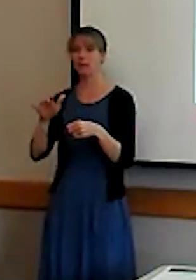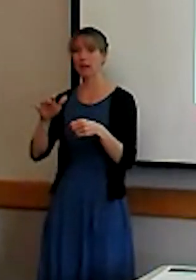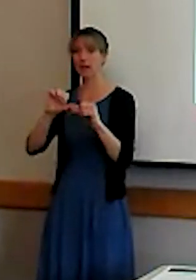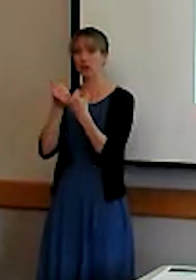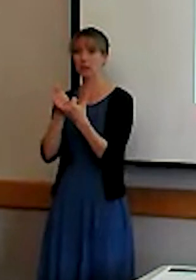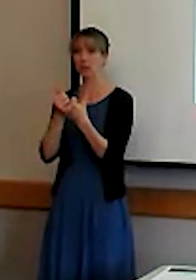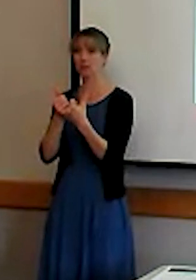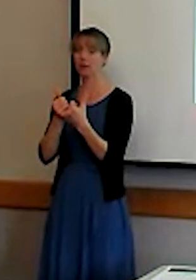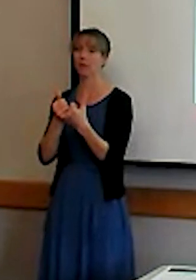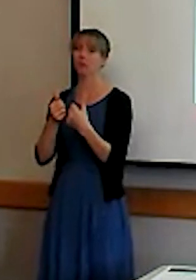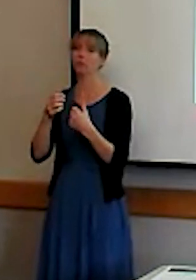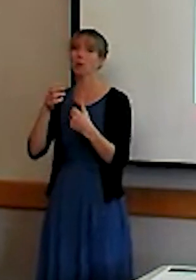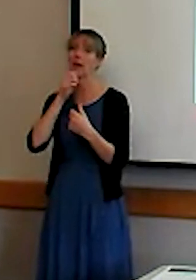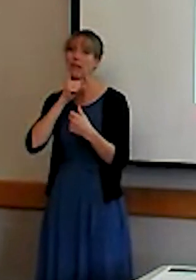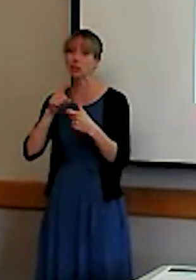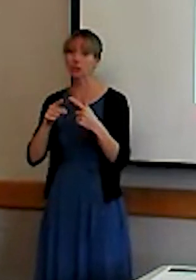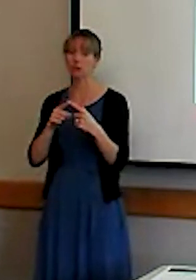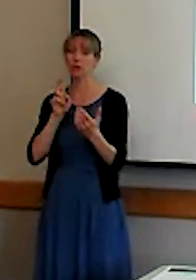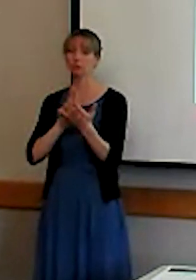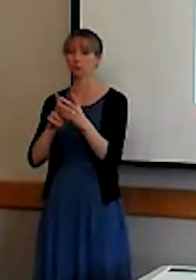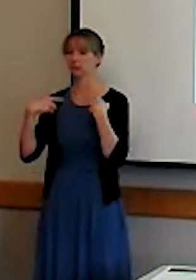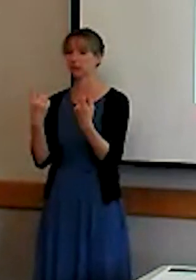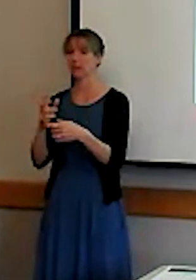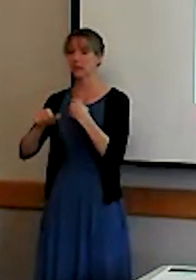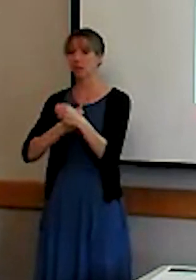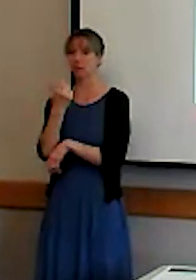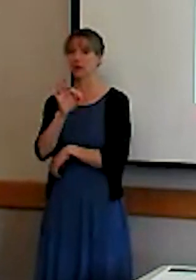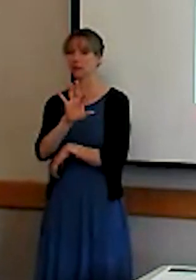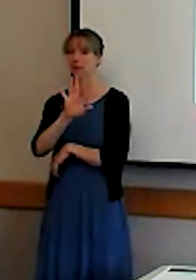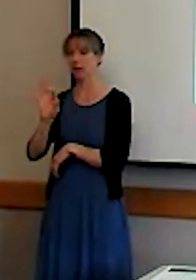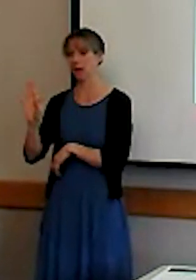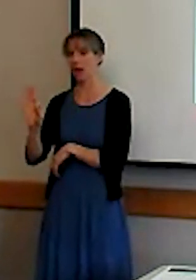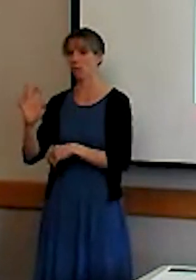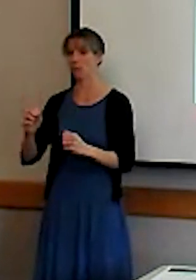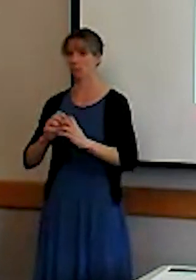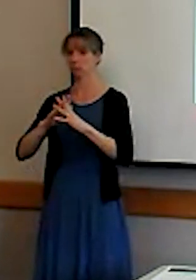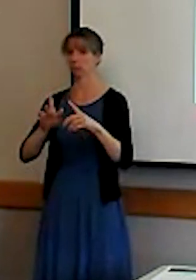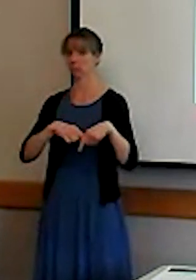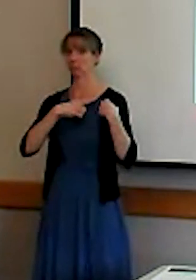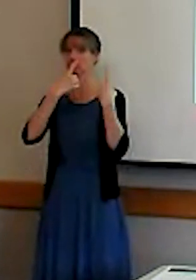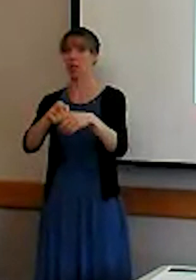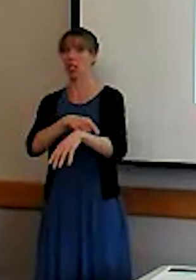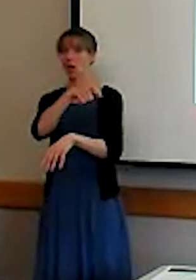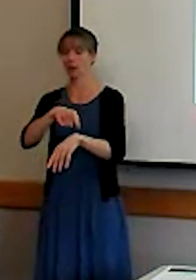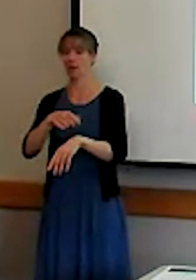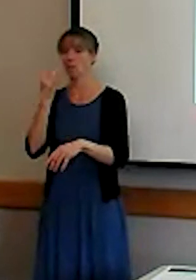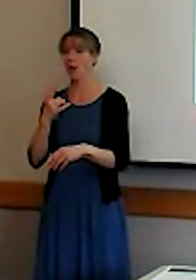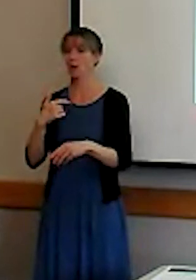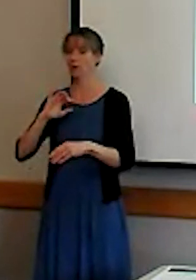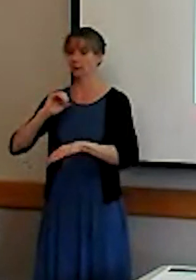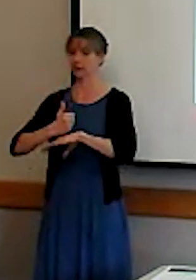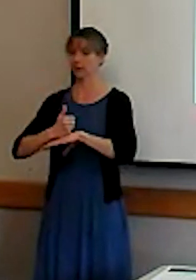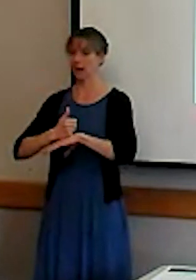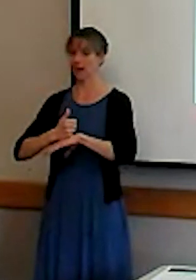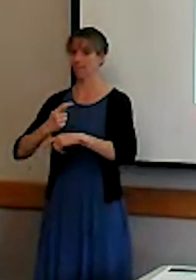as Medicaid waiver programs throughout the country since 1999. So we've been around a long time, which is why we're structured